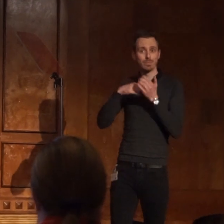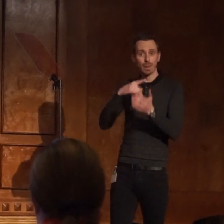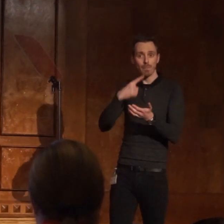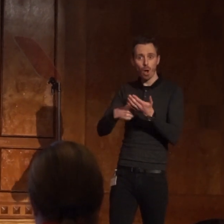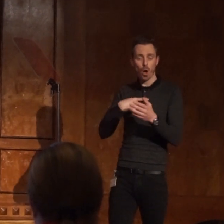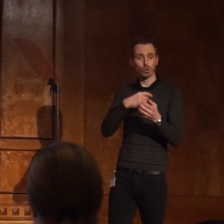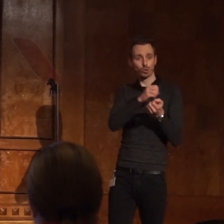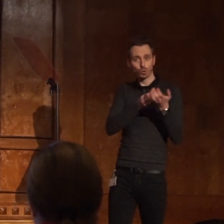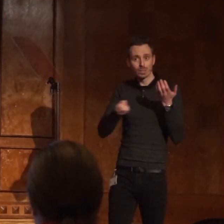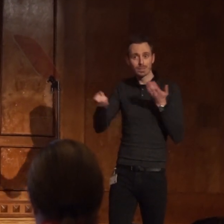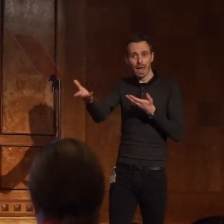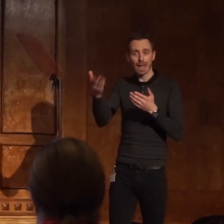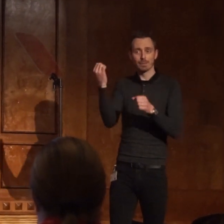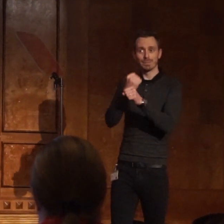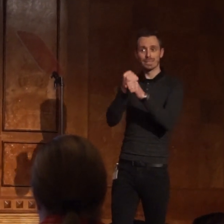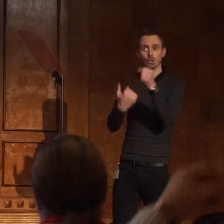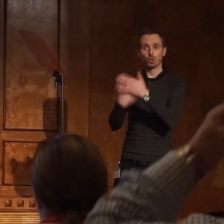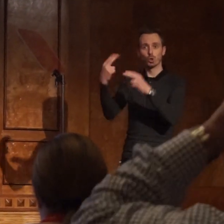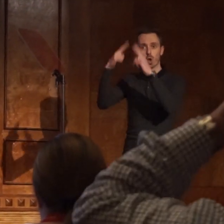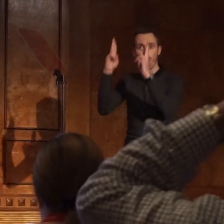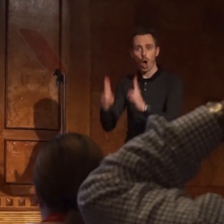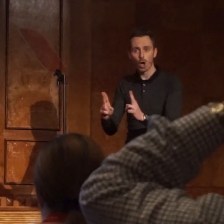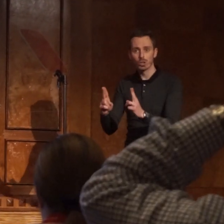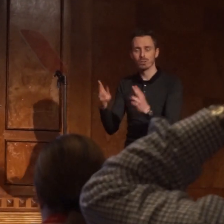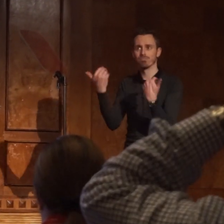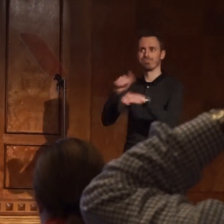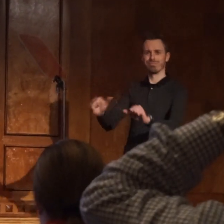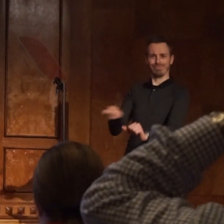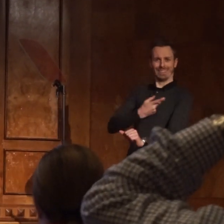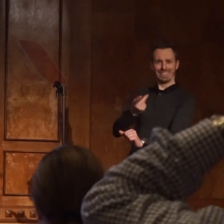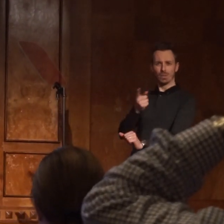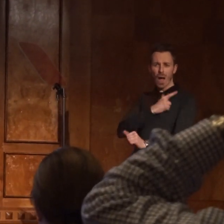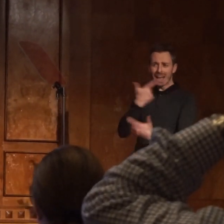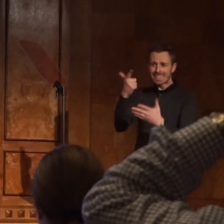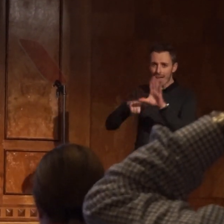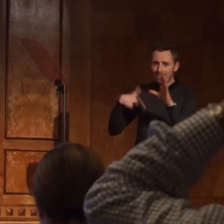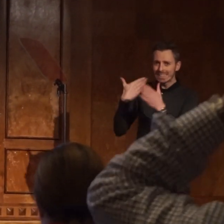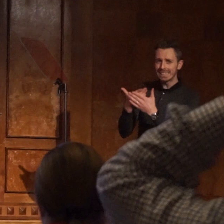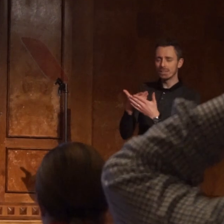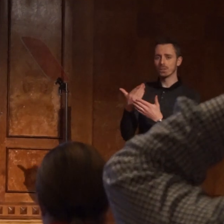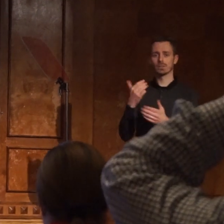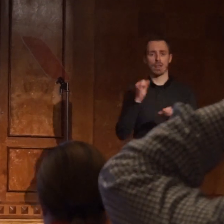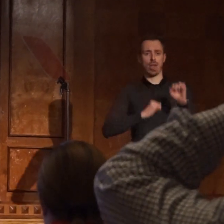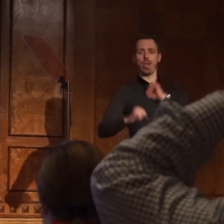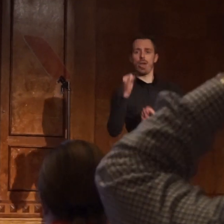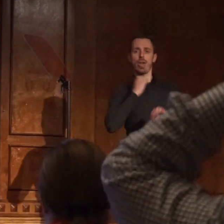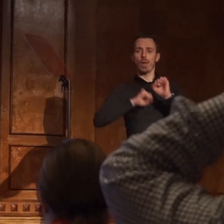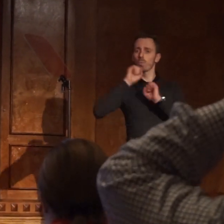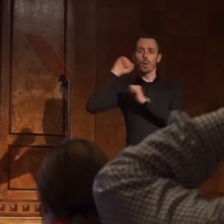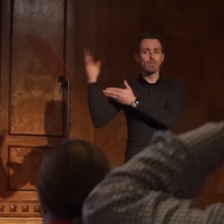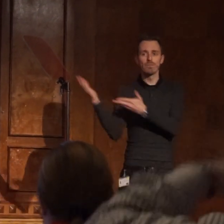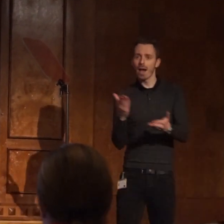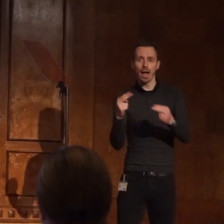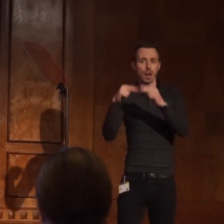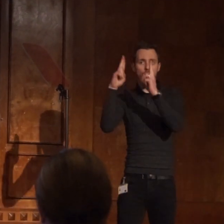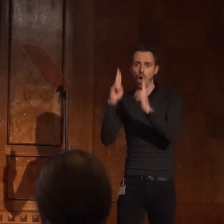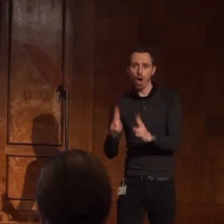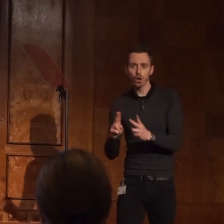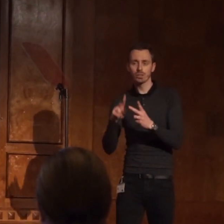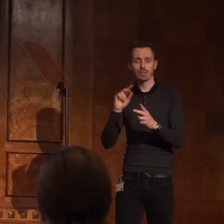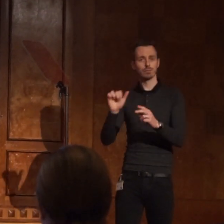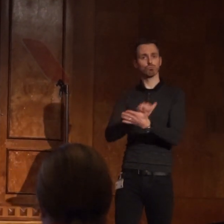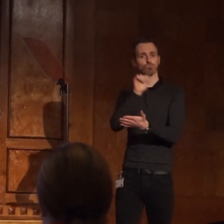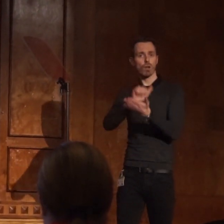houses. That's after 7 years of denying people adequate housing, as well as decent wages, a